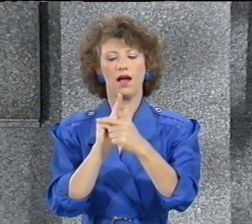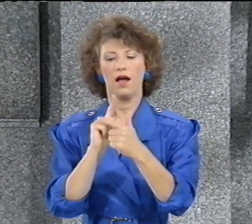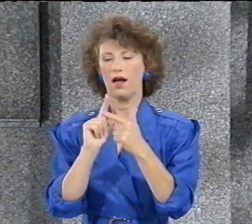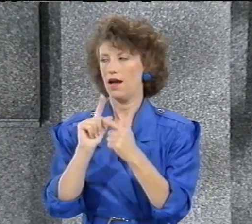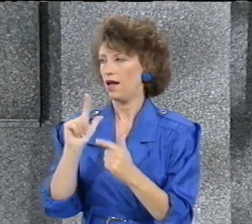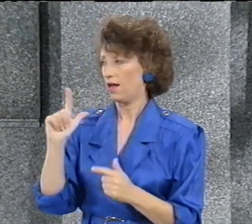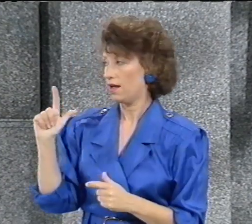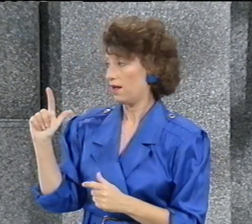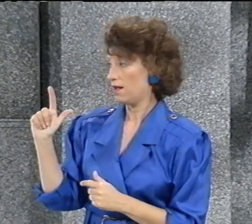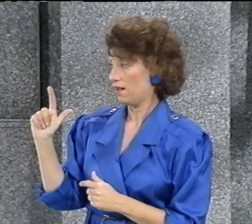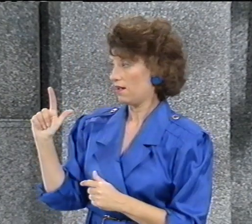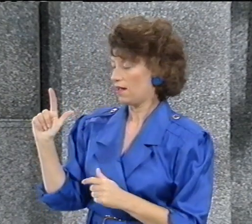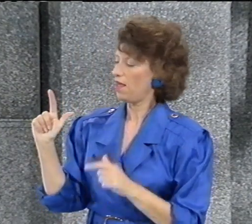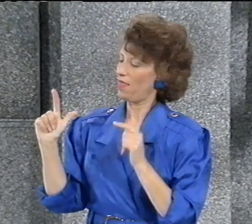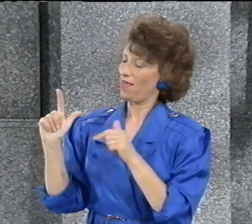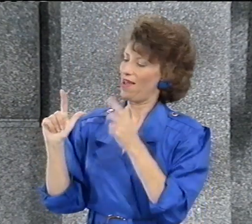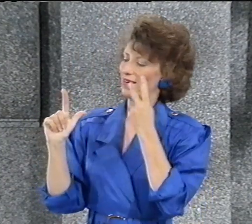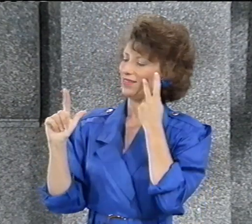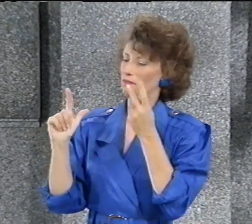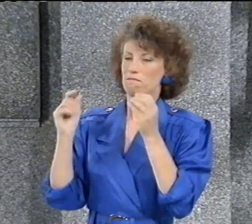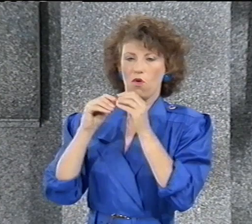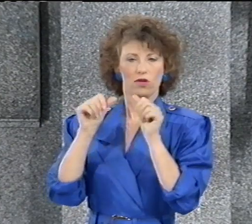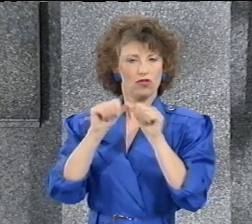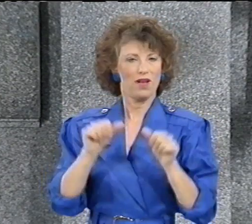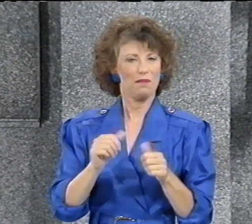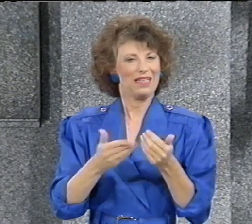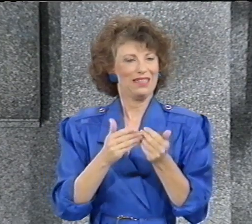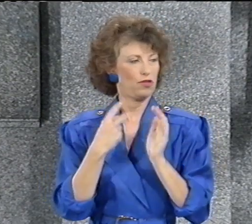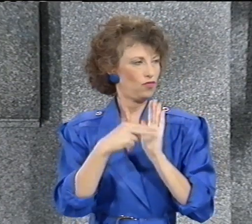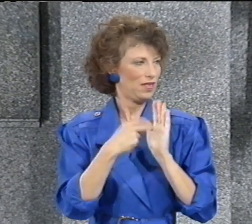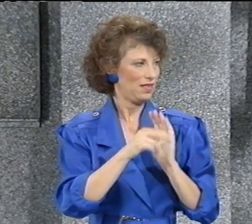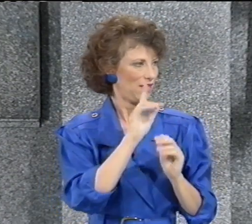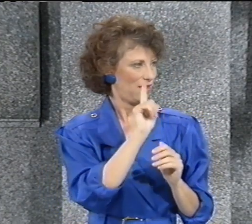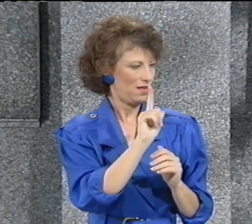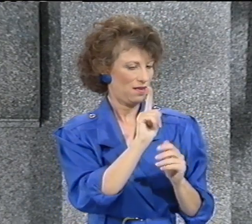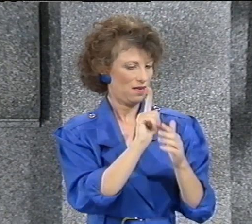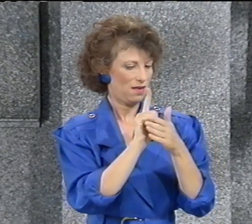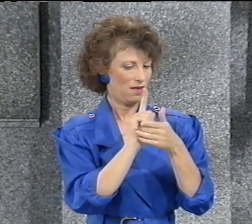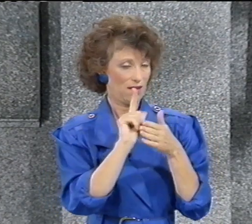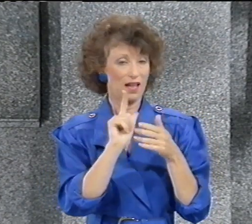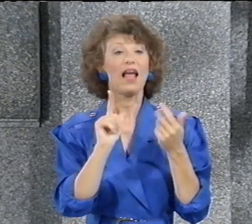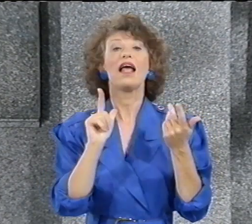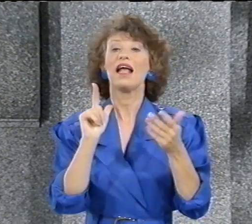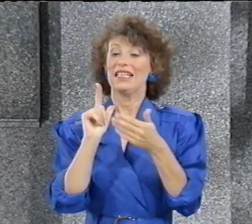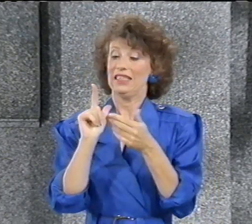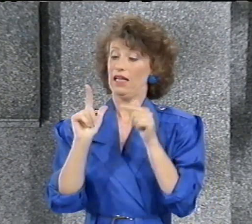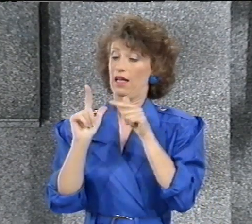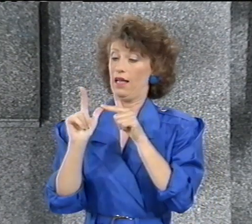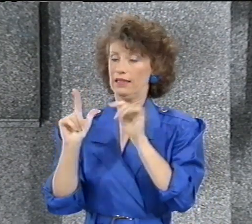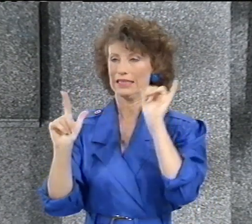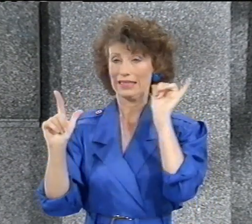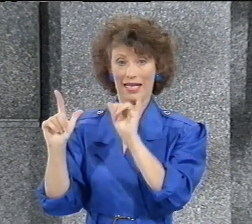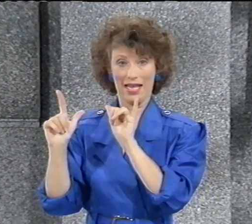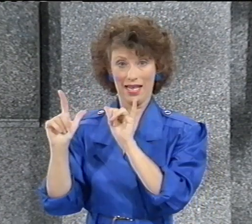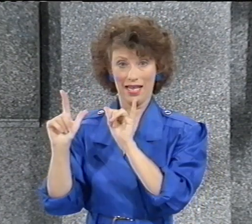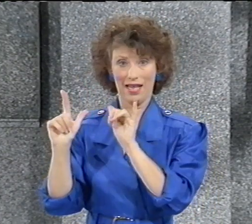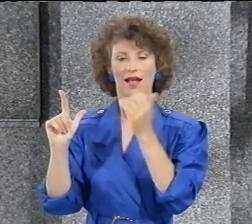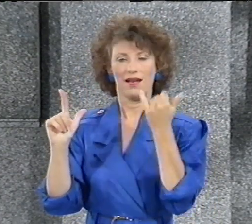That gives you more configuration and it's easier to read. It's also easier to read if you leave